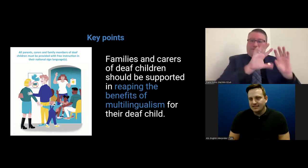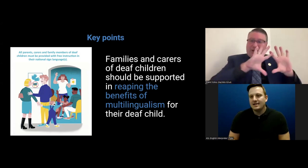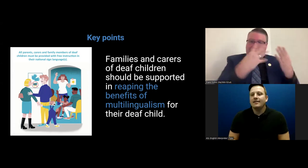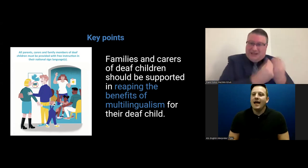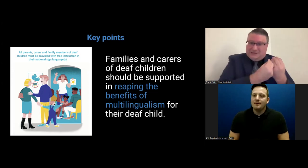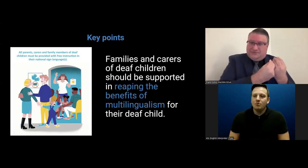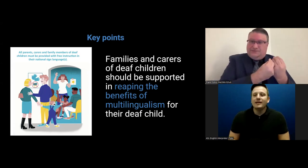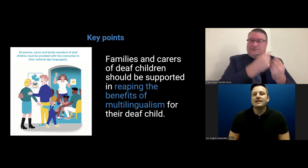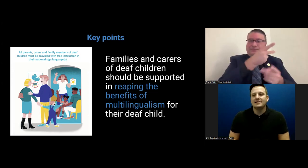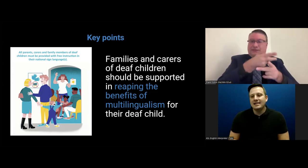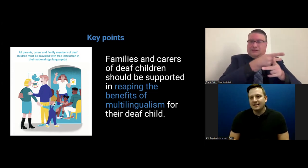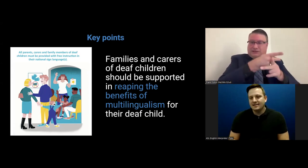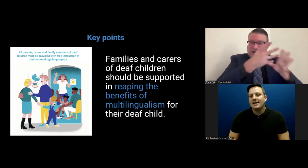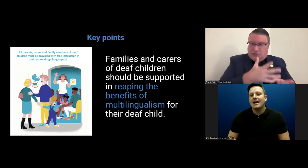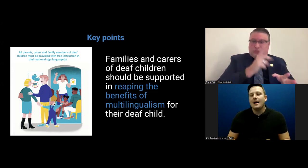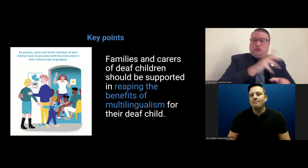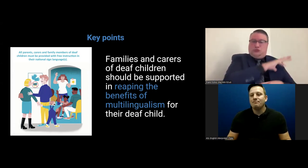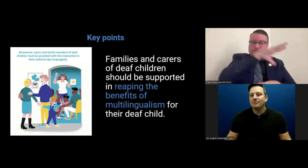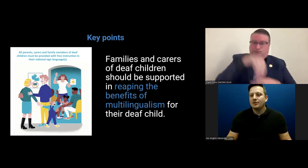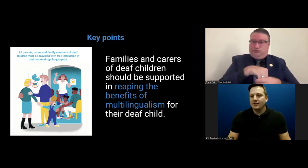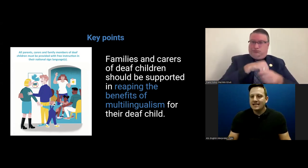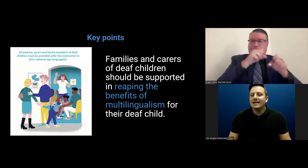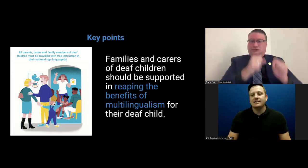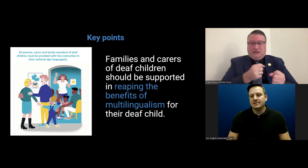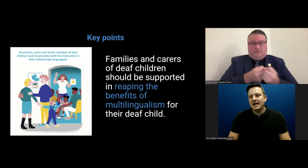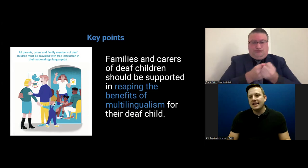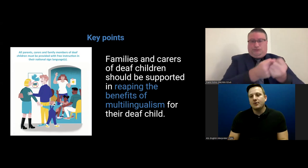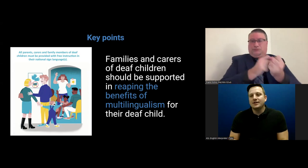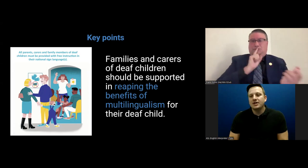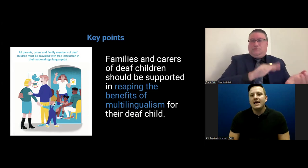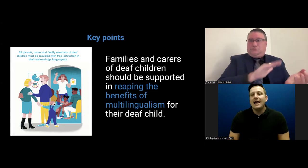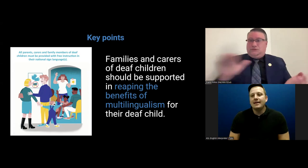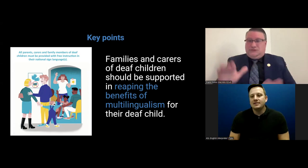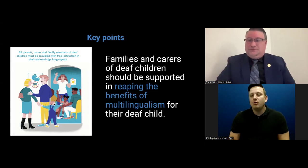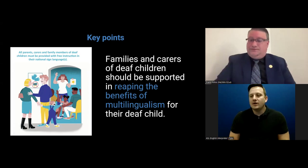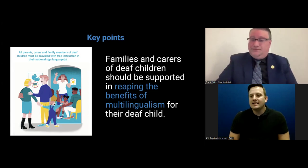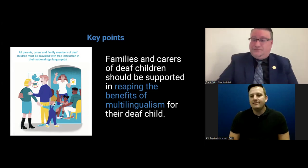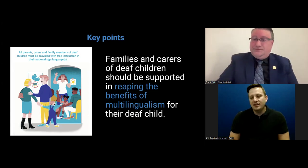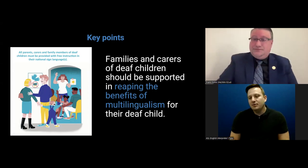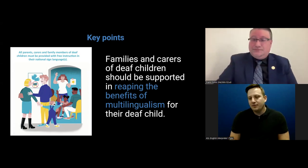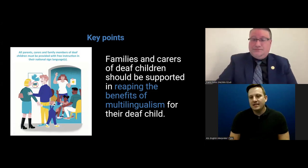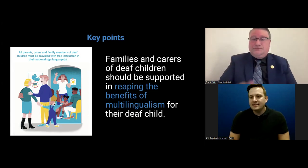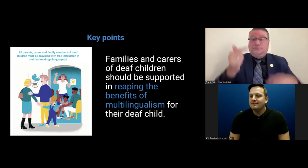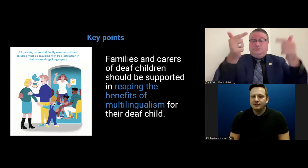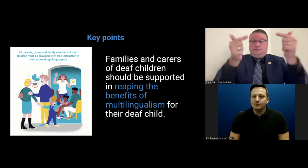regardless, the end point is that there is access to sign language and that support is available for these deaf